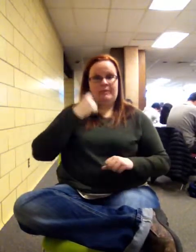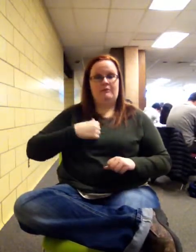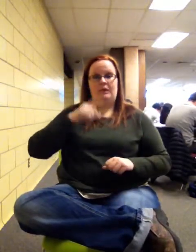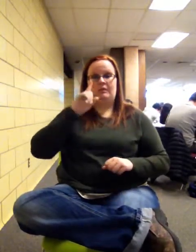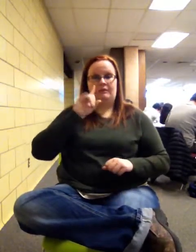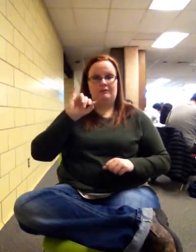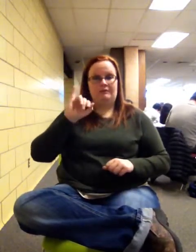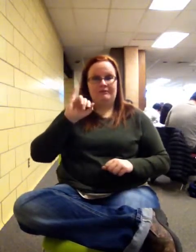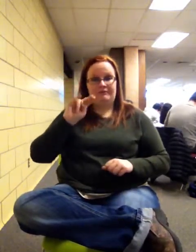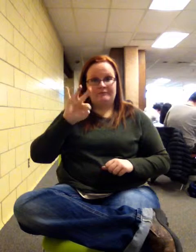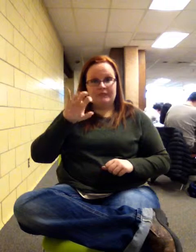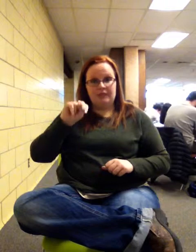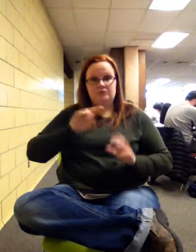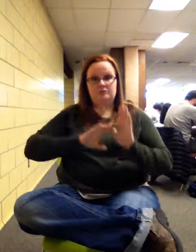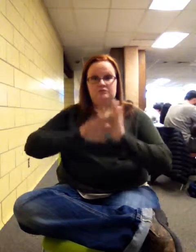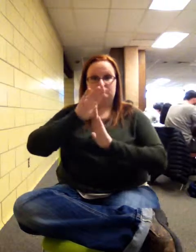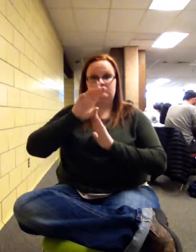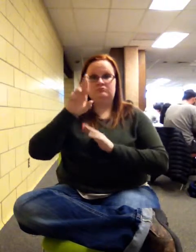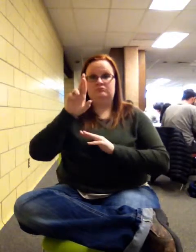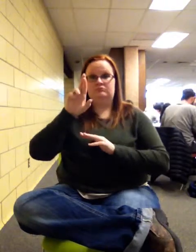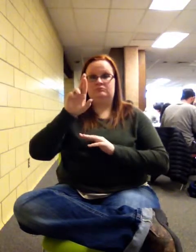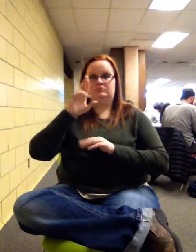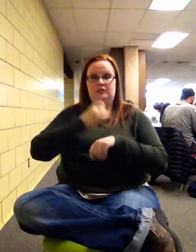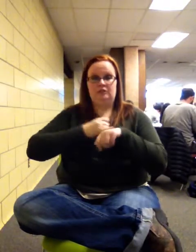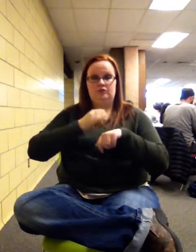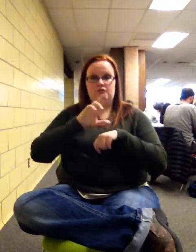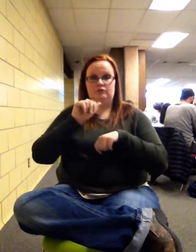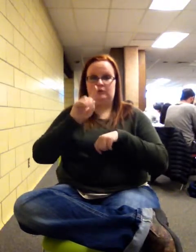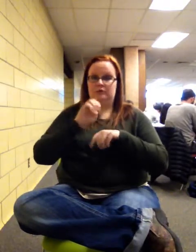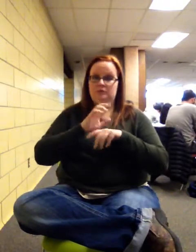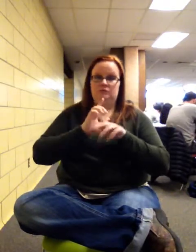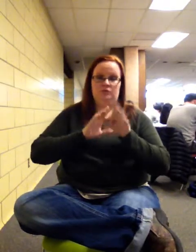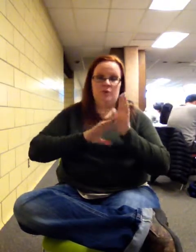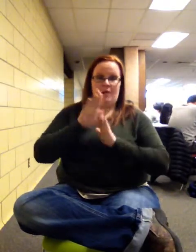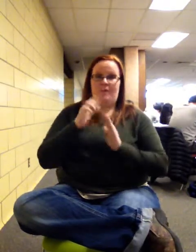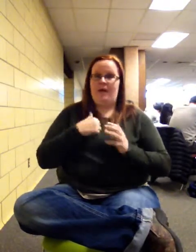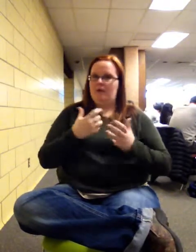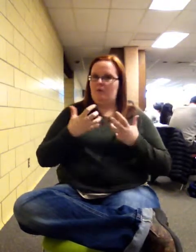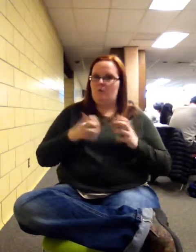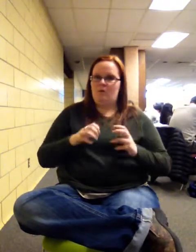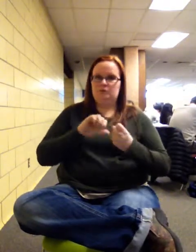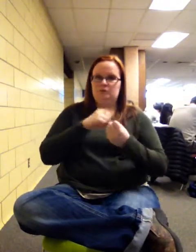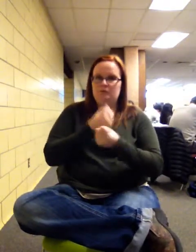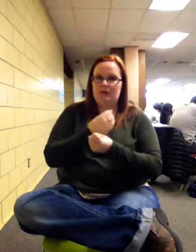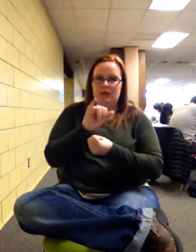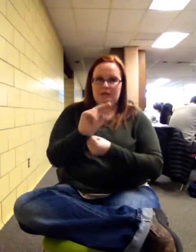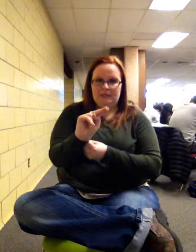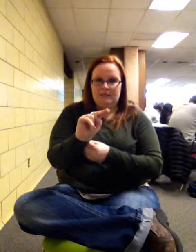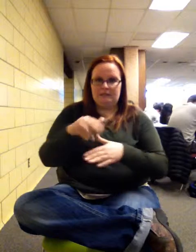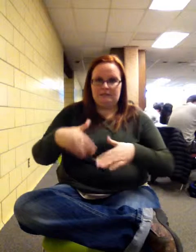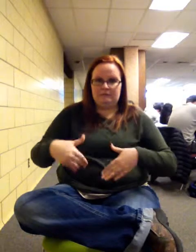rates are going to go up, I'm not going to lock into anything that's too long-term yet until I see what's going to happen with interest rates.